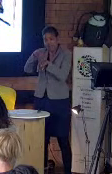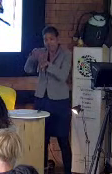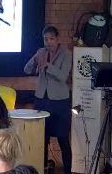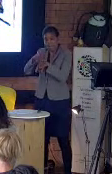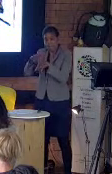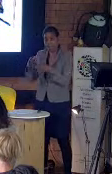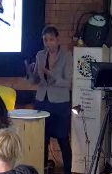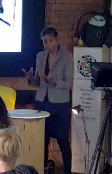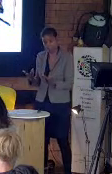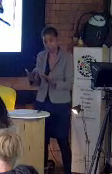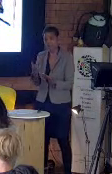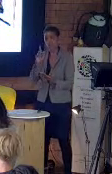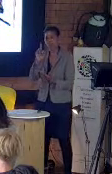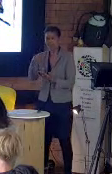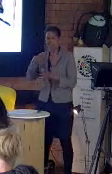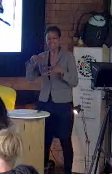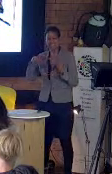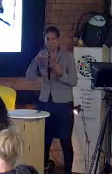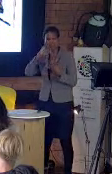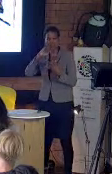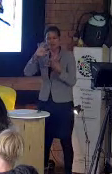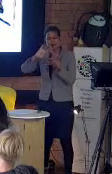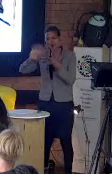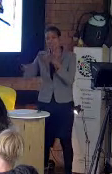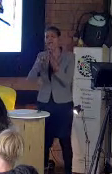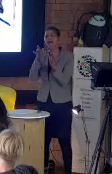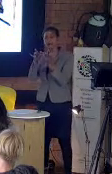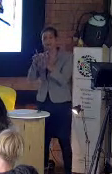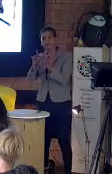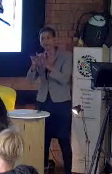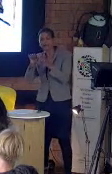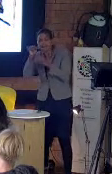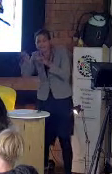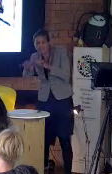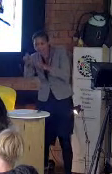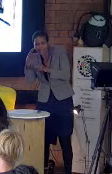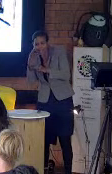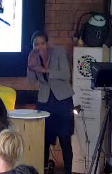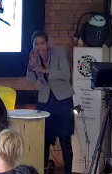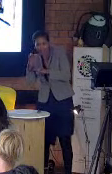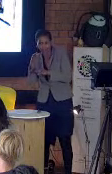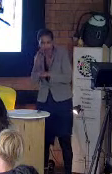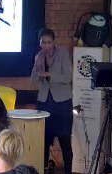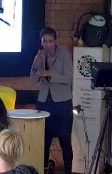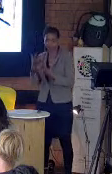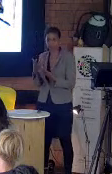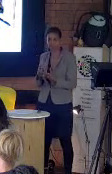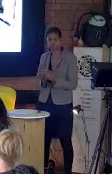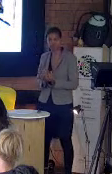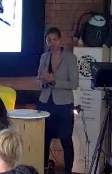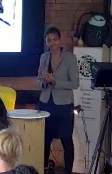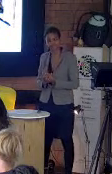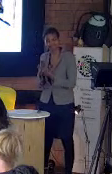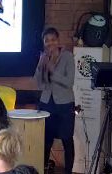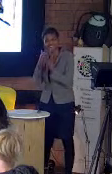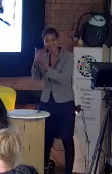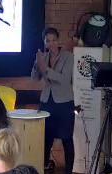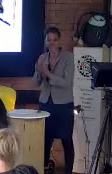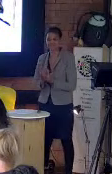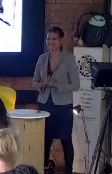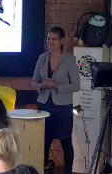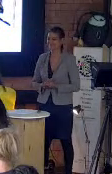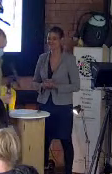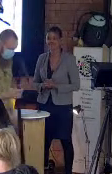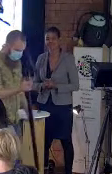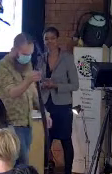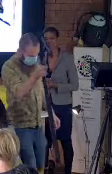I think it's going to be online anyway afterwards if you want to catch up with him. Great, thanks. And we have a question from